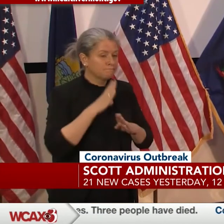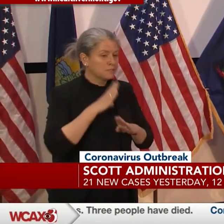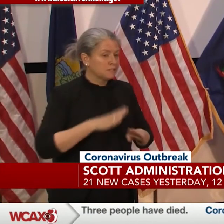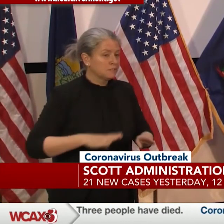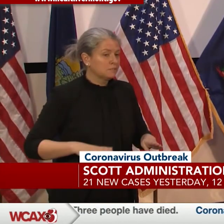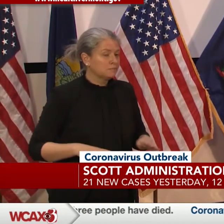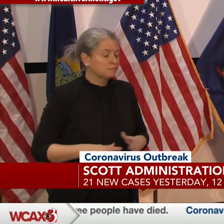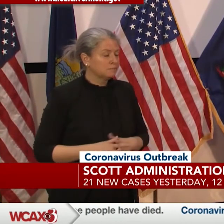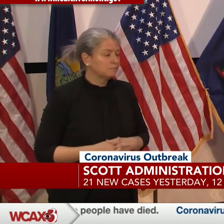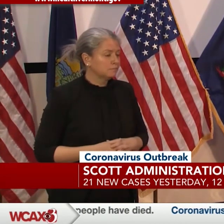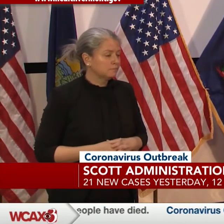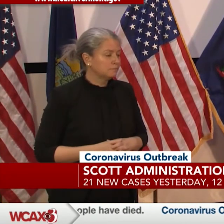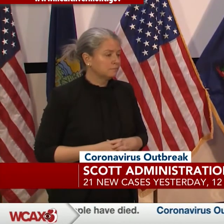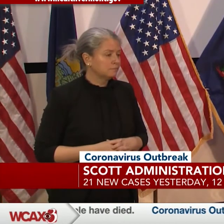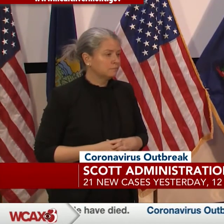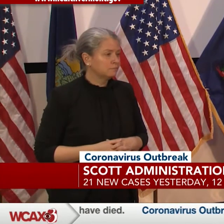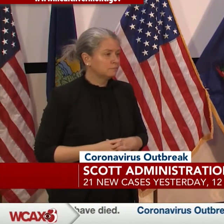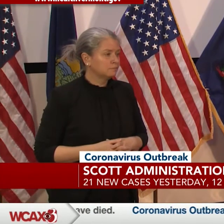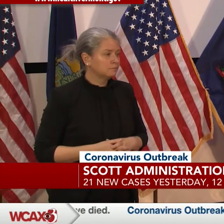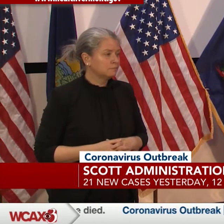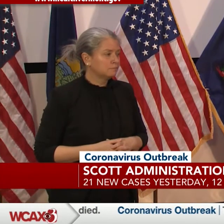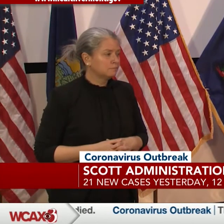six.